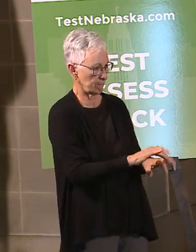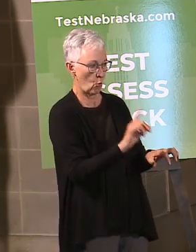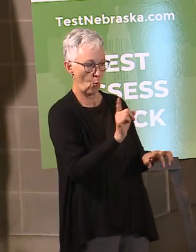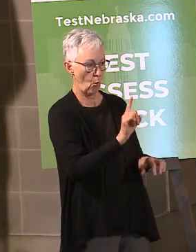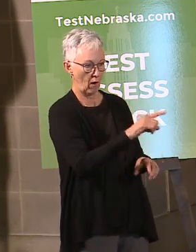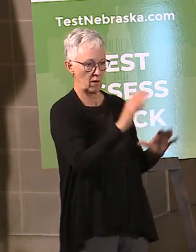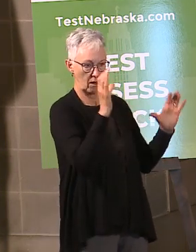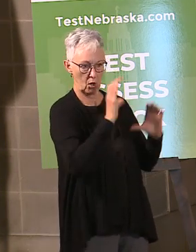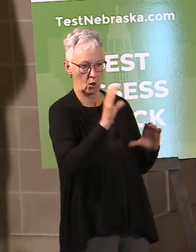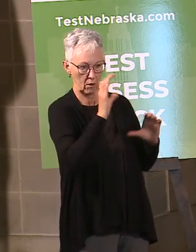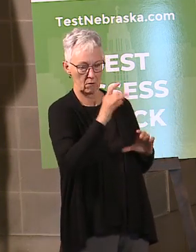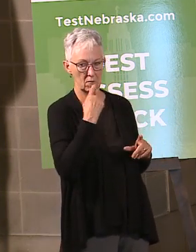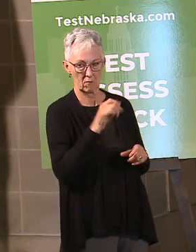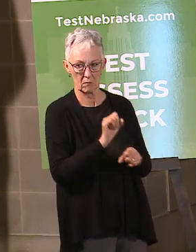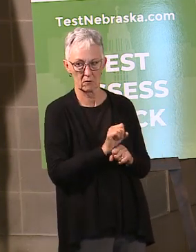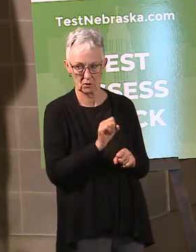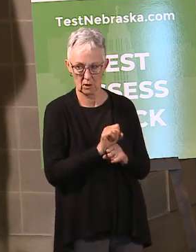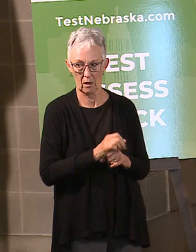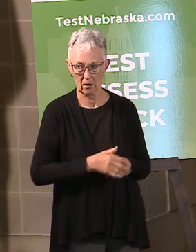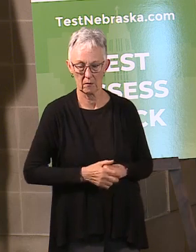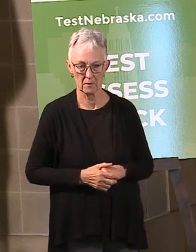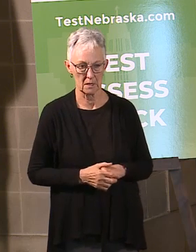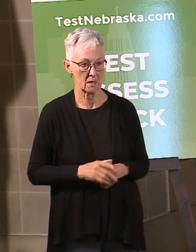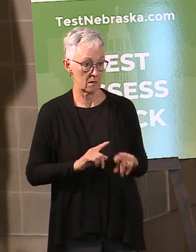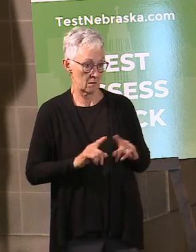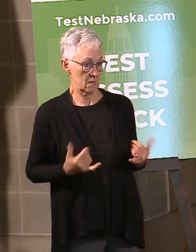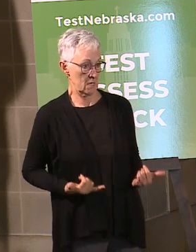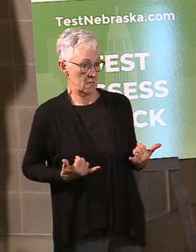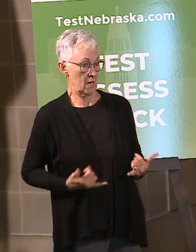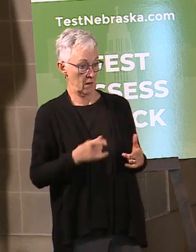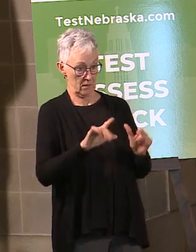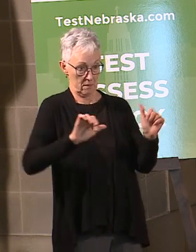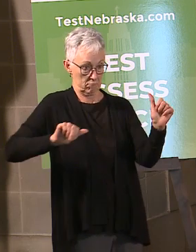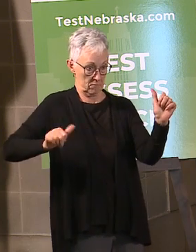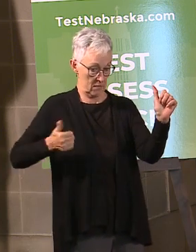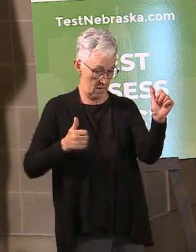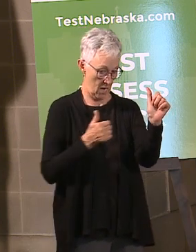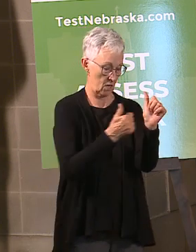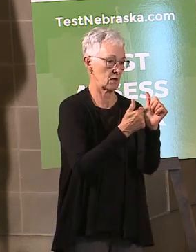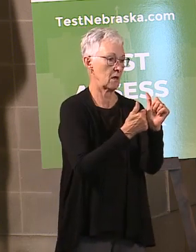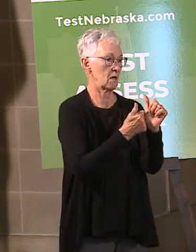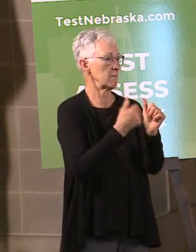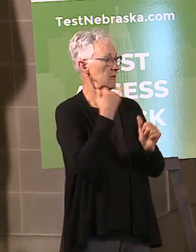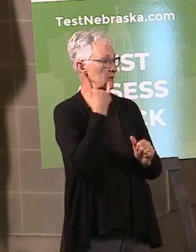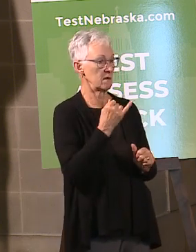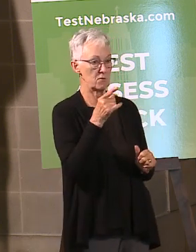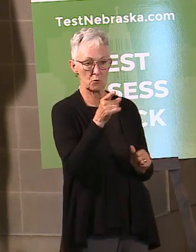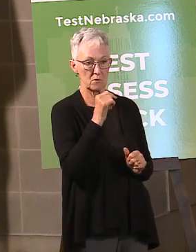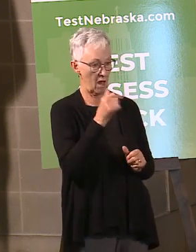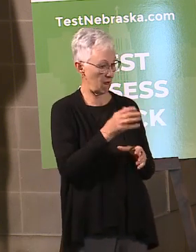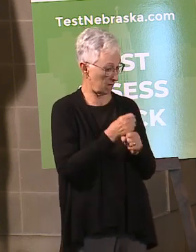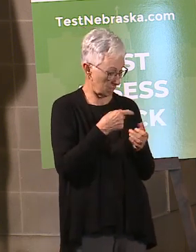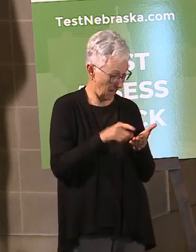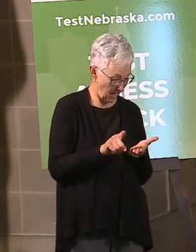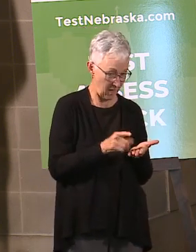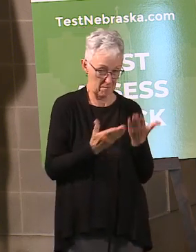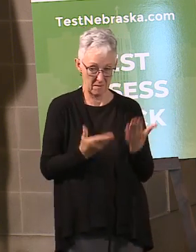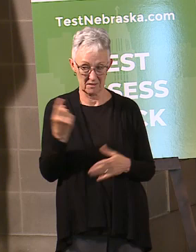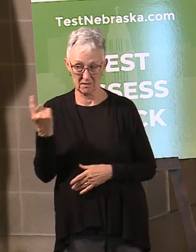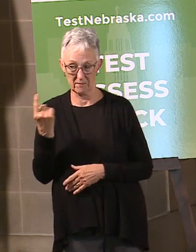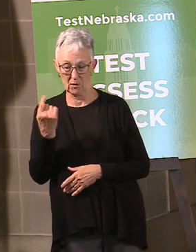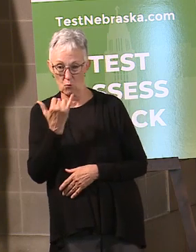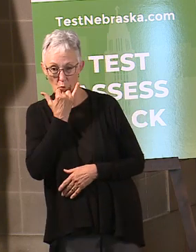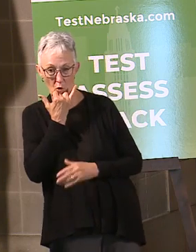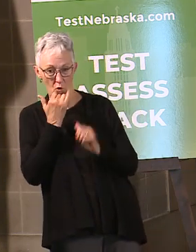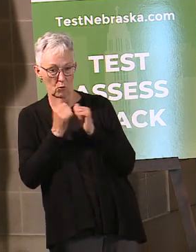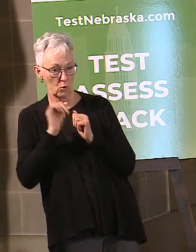2.5 weeks or so, we're catching up. So if you actually haven't gotten paid, there might be something wrong with your claim or some other reason why you're not getting paid. And then go